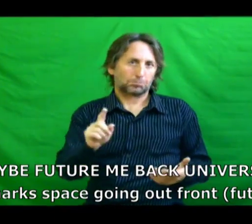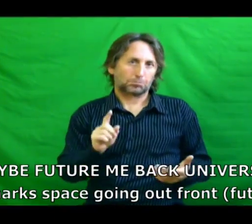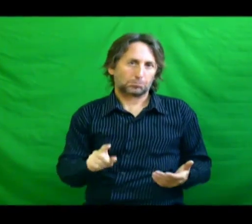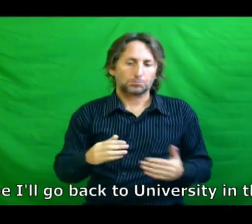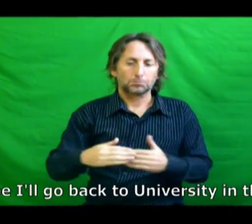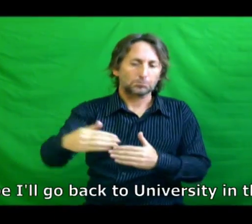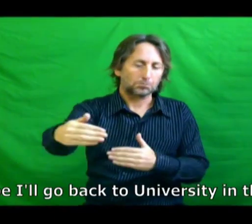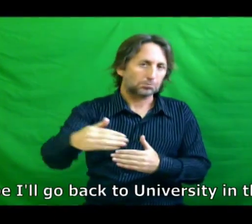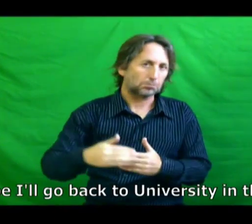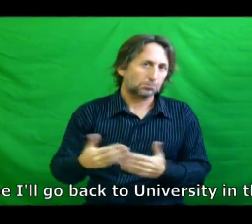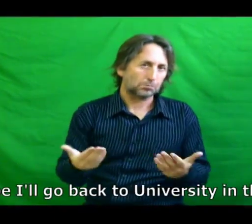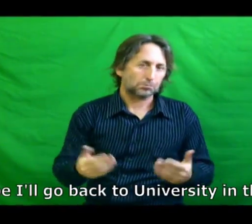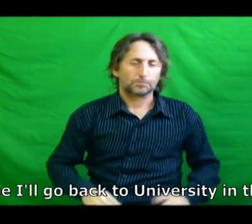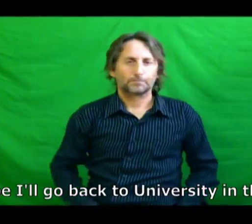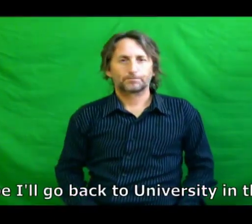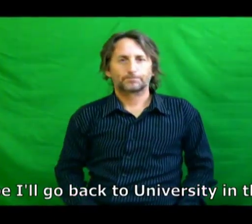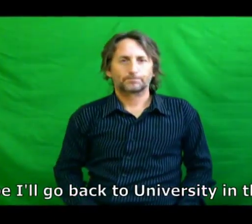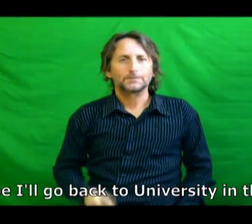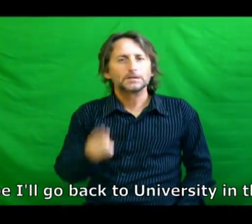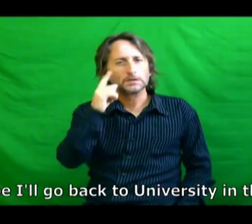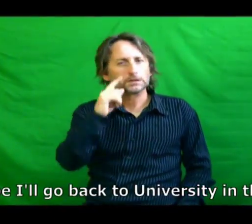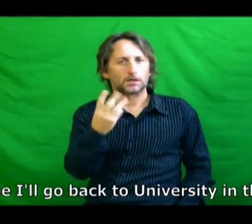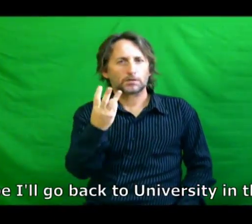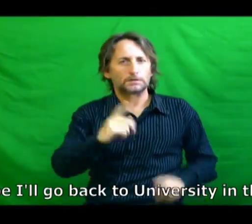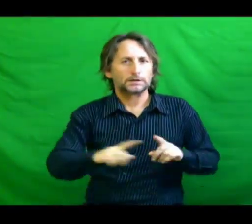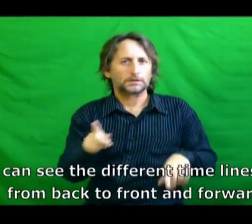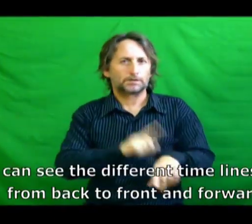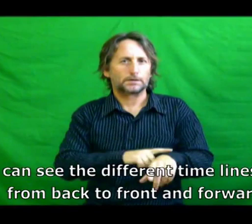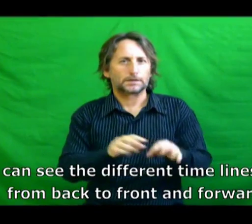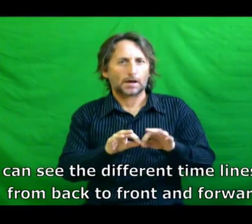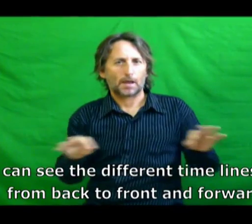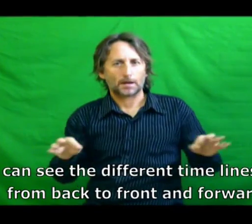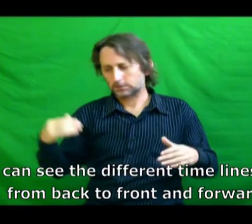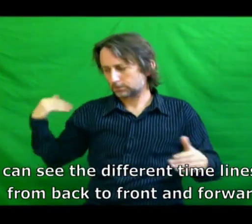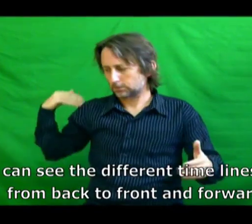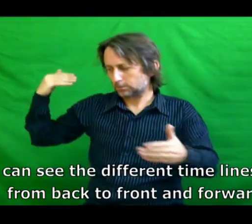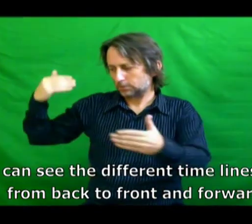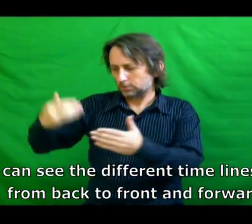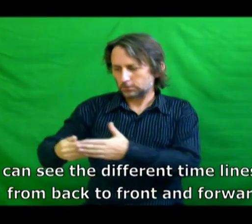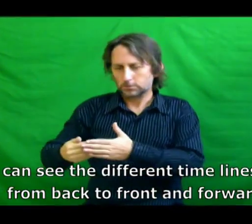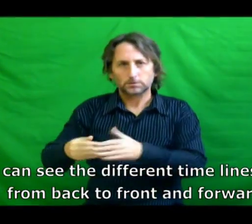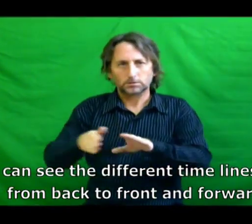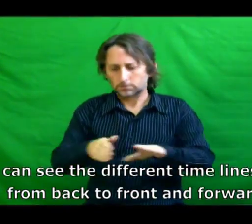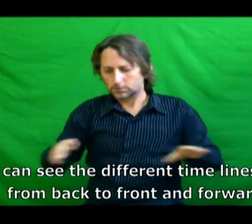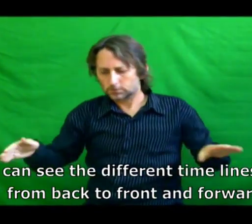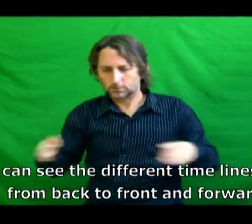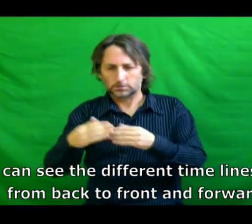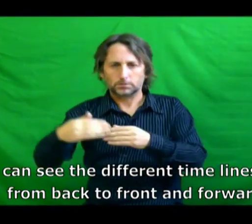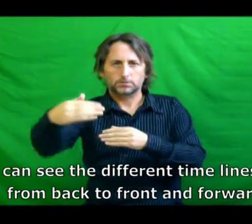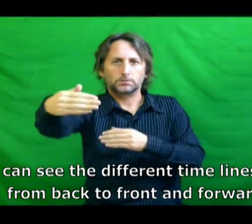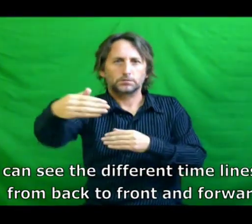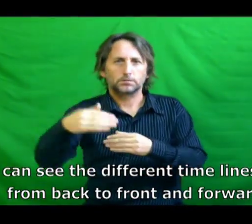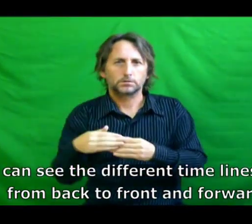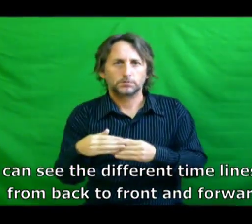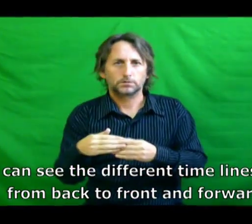back university, marking space going out front. Maybe I'll go back to university in the future. You can see the different timelines